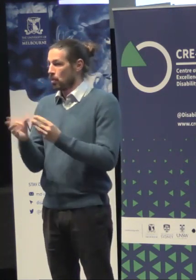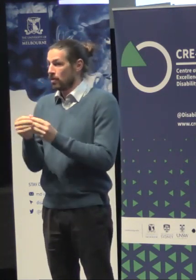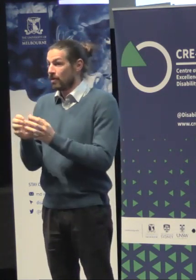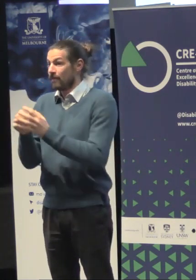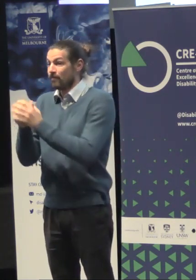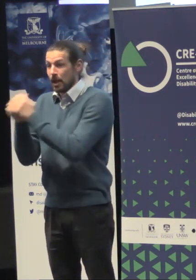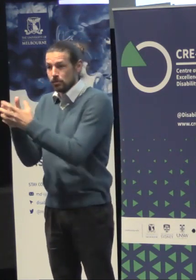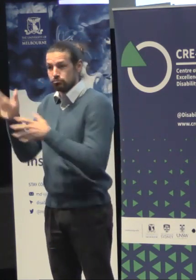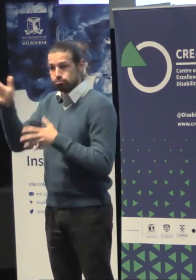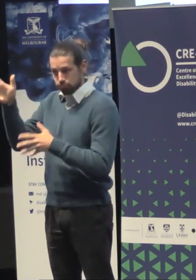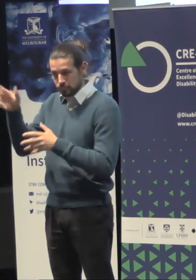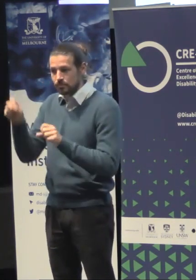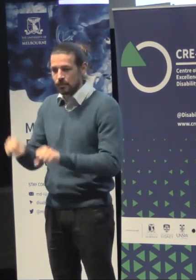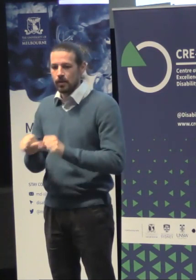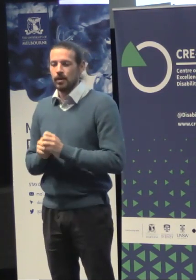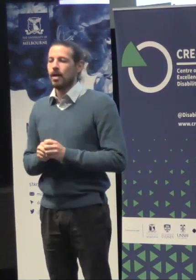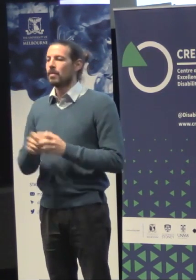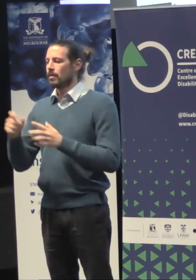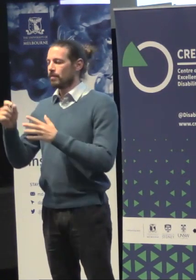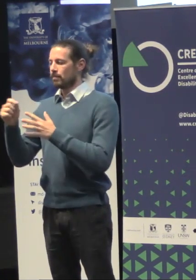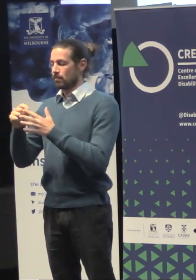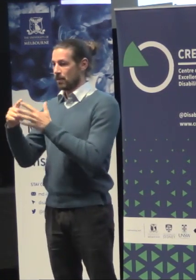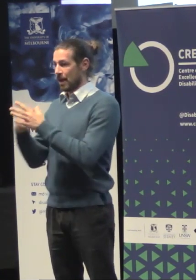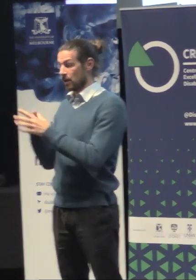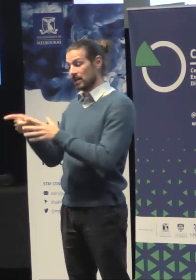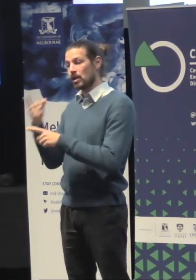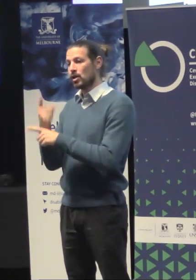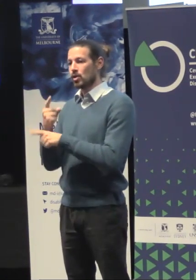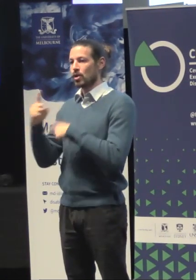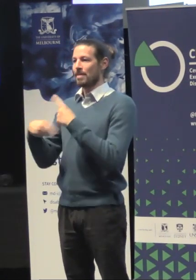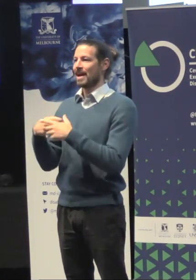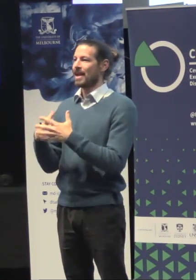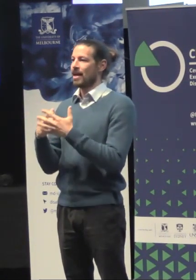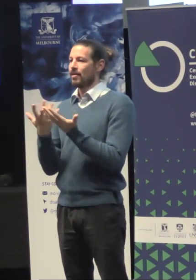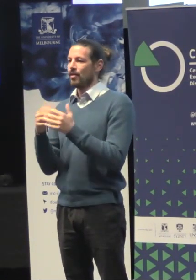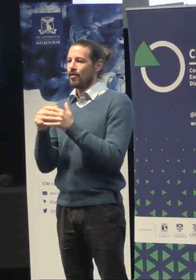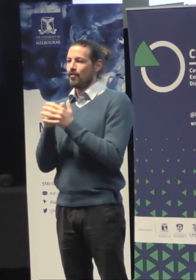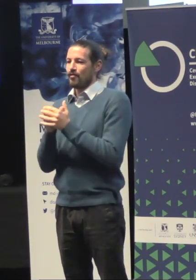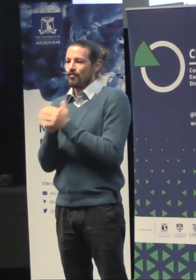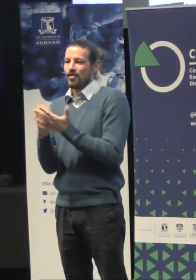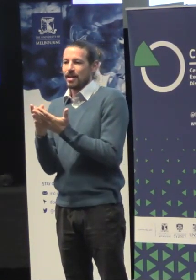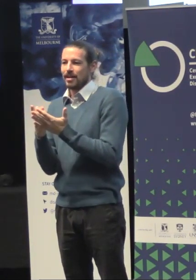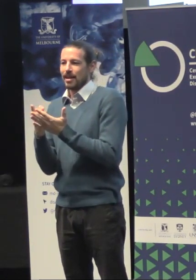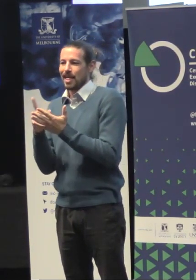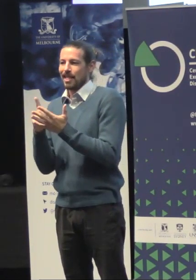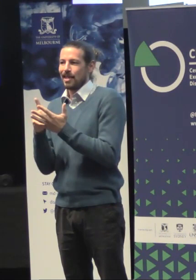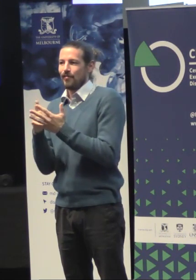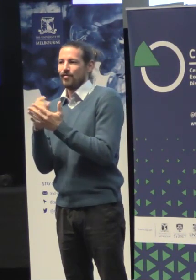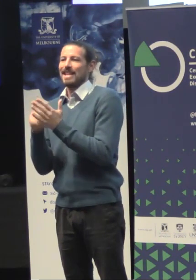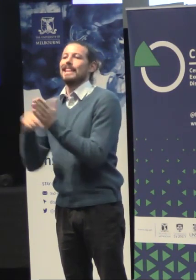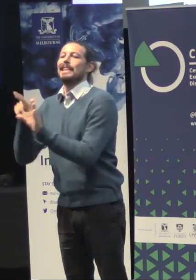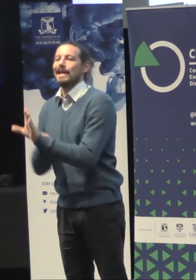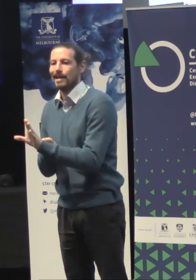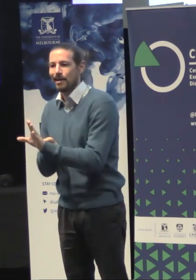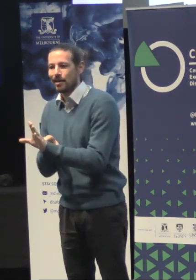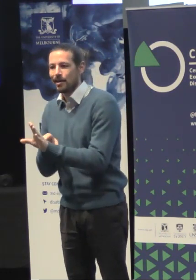but the PAs, the personal assistants, talked about friendliness. So they were friendly. They